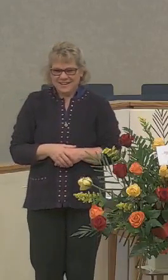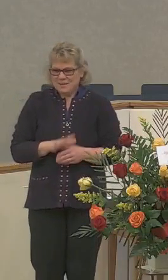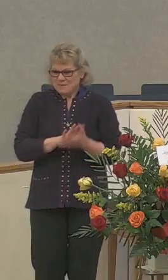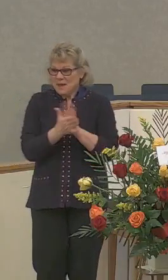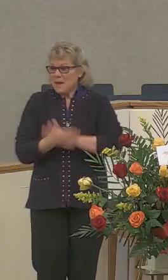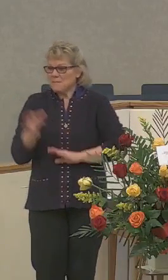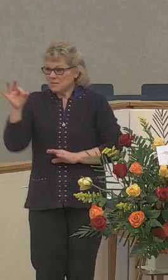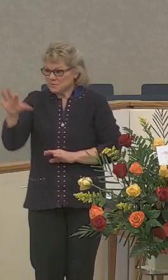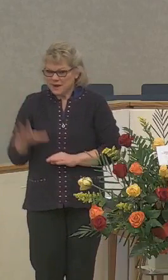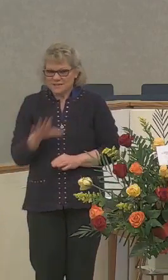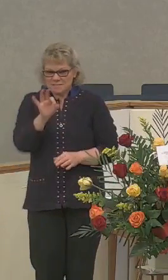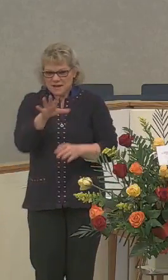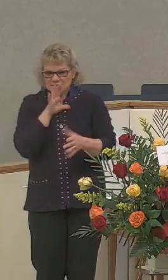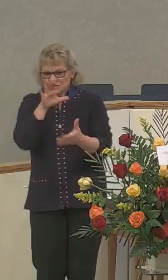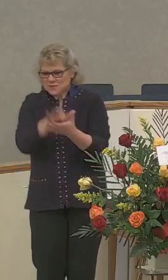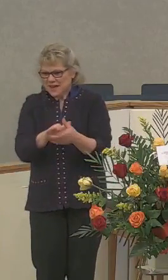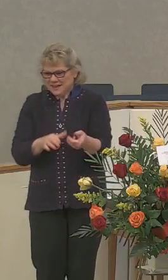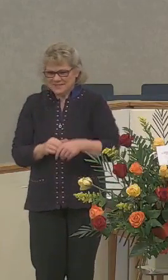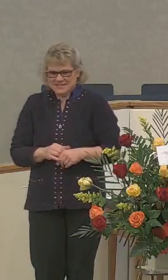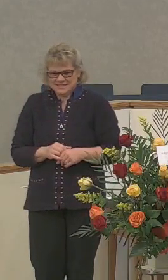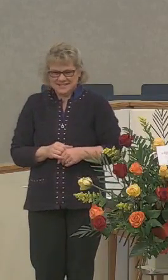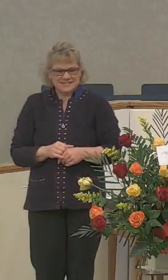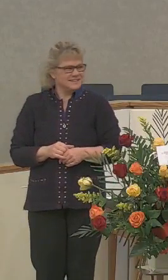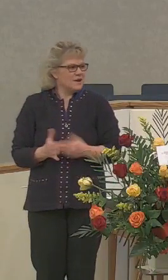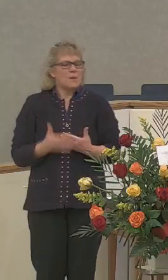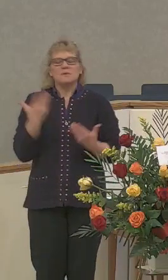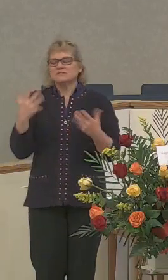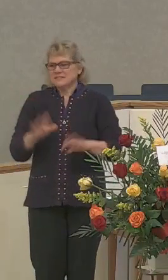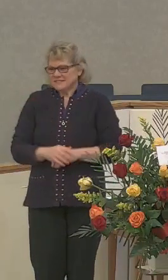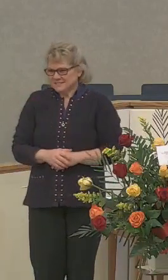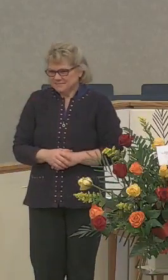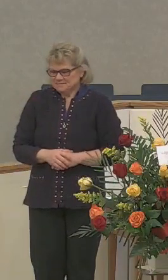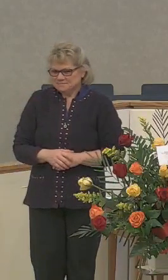and they became pastors' wives. I'm almost done.